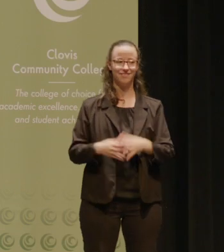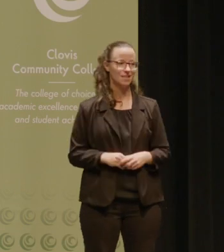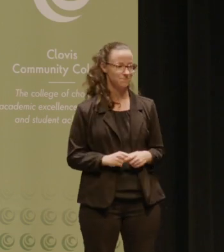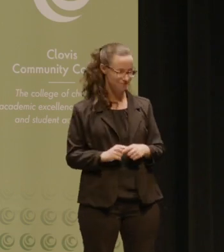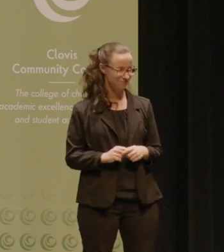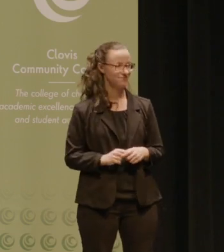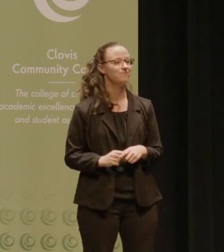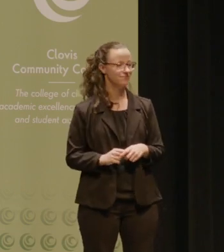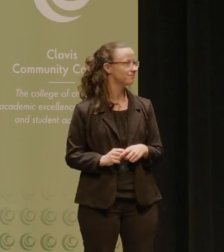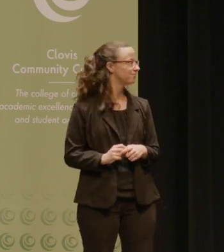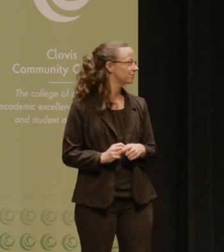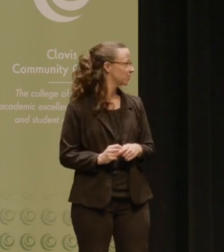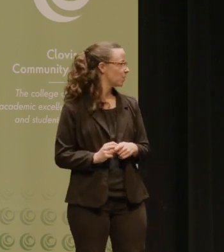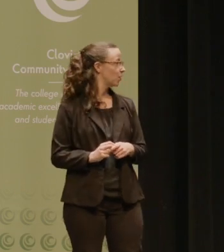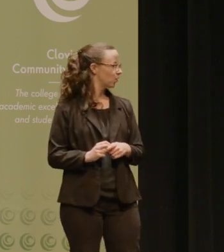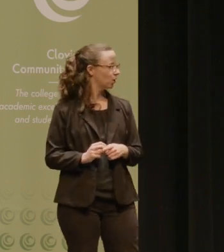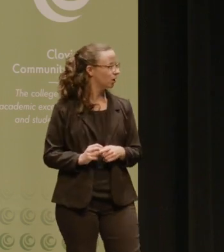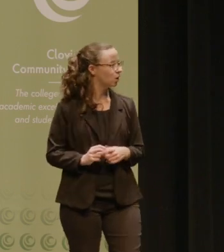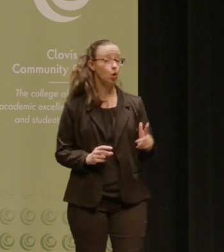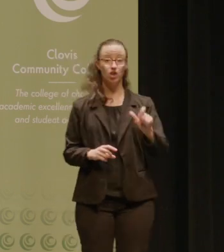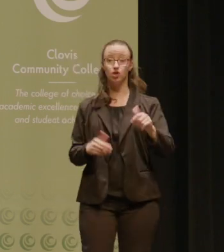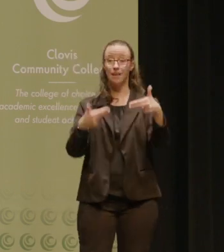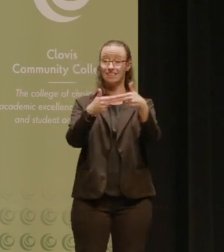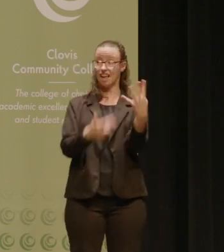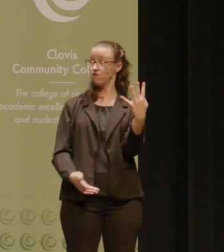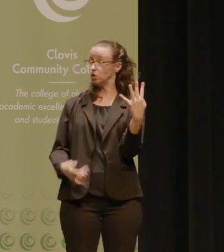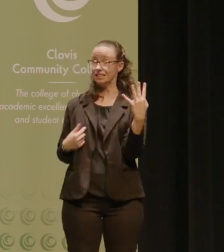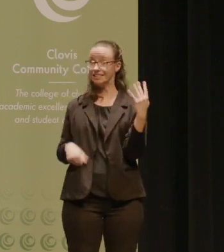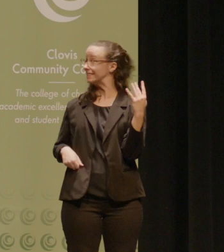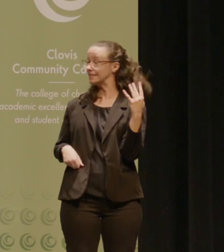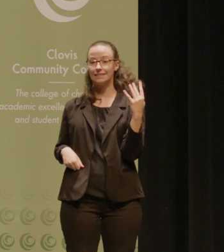Can you let the guys know in the back it's not, we should be on slide 4.